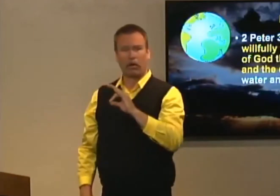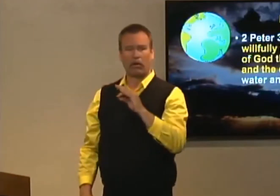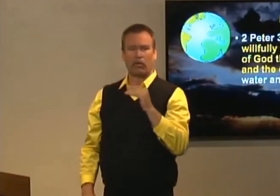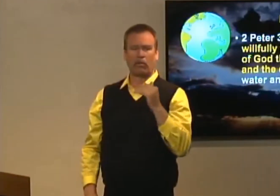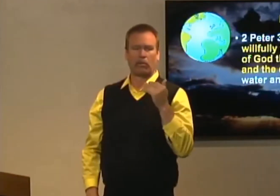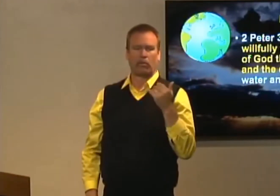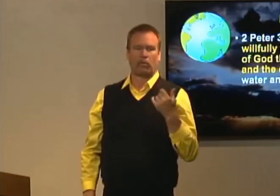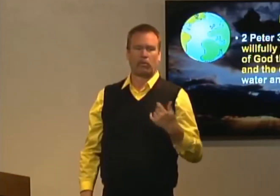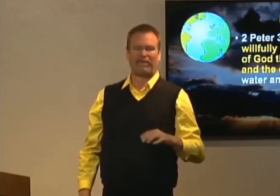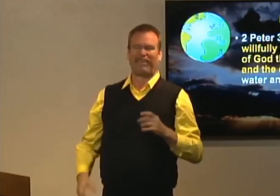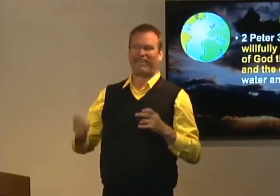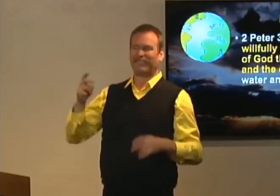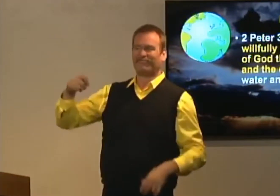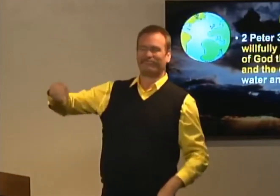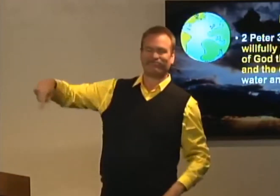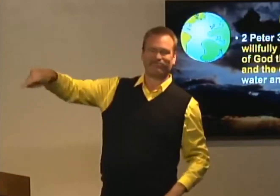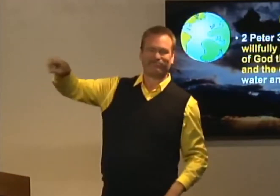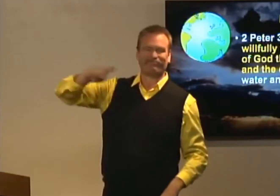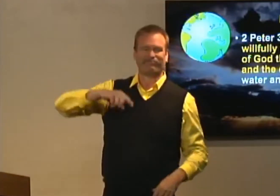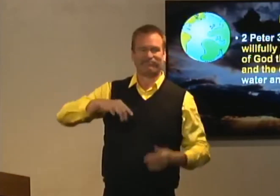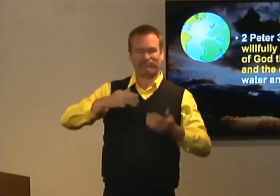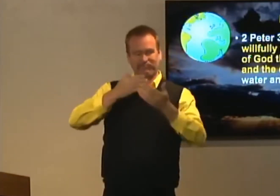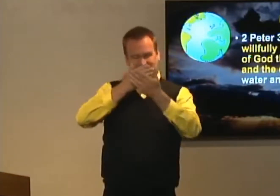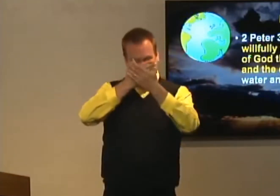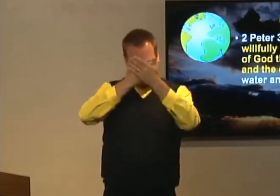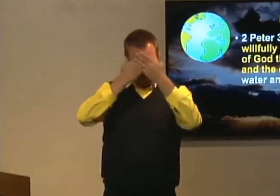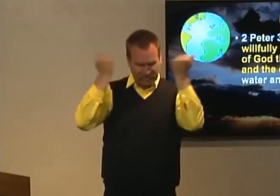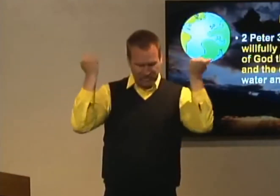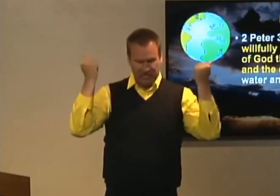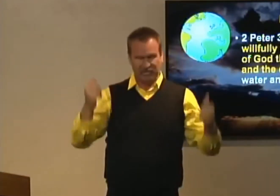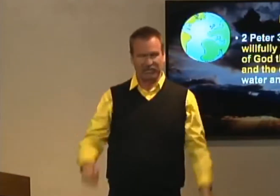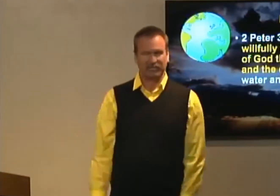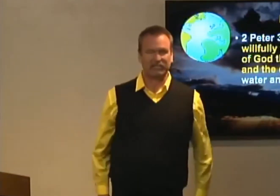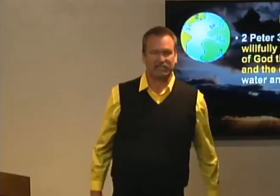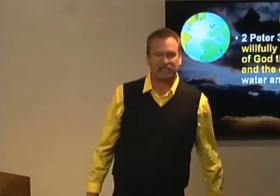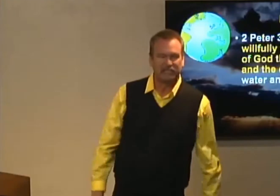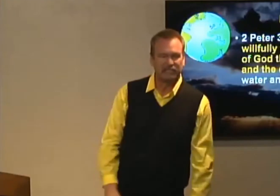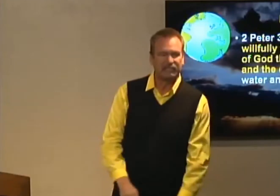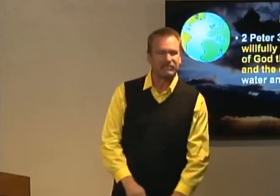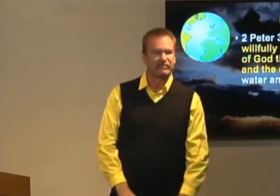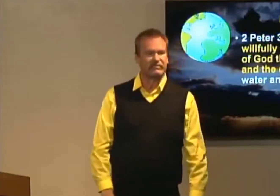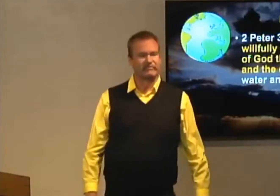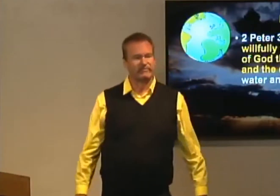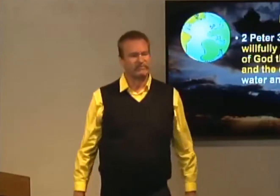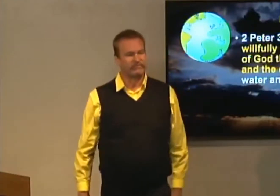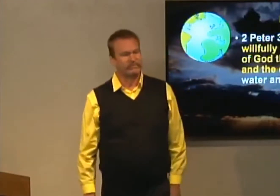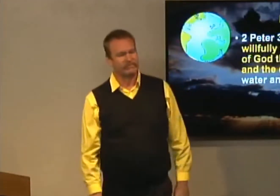And I don't think it's the popular thing to do. And so some Christians are willfully forgetting.